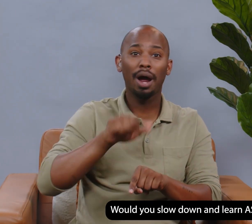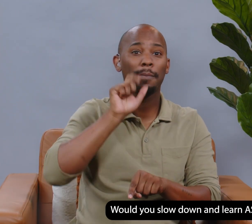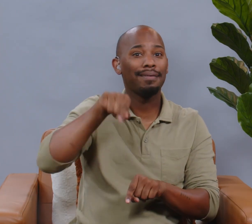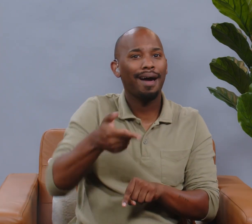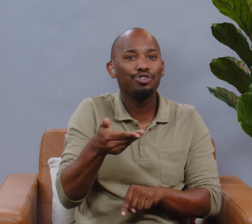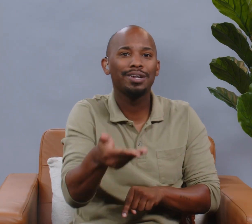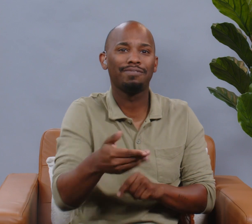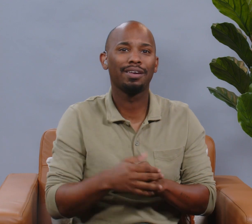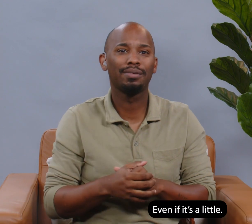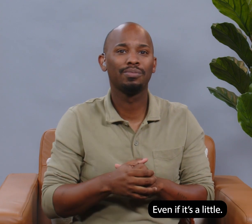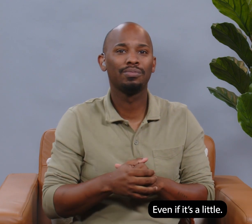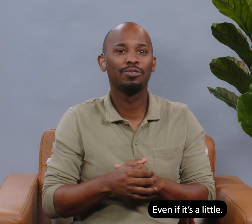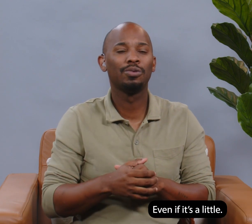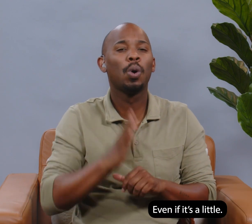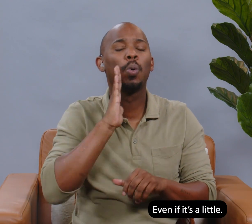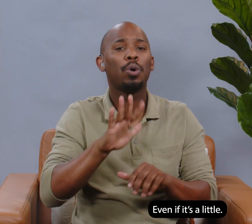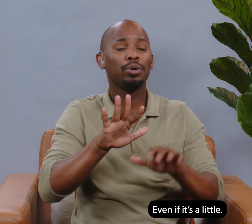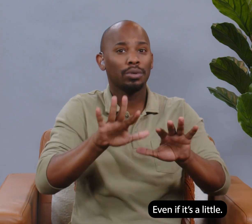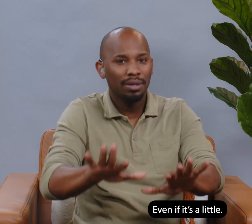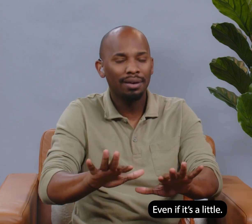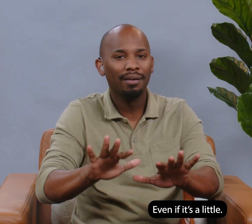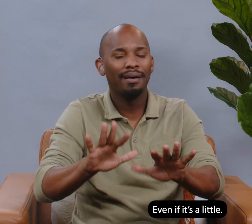ASL even a little?